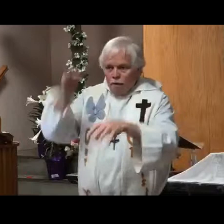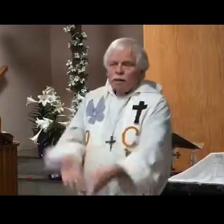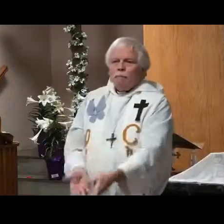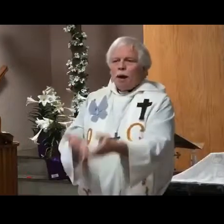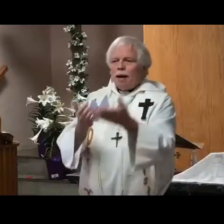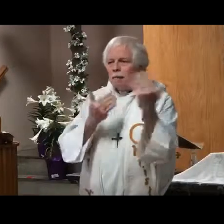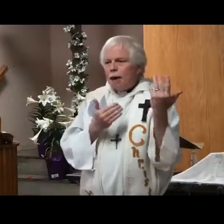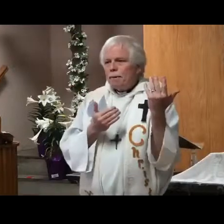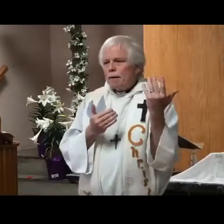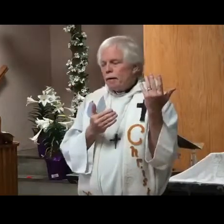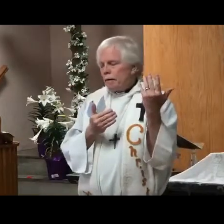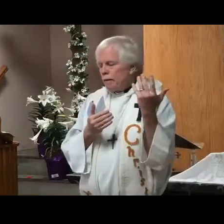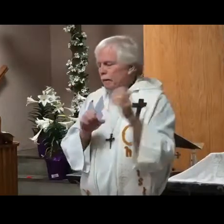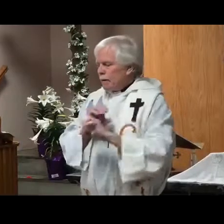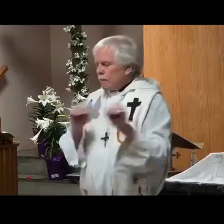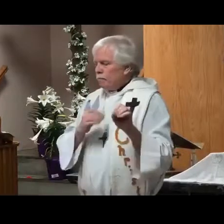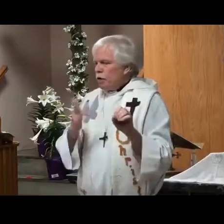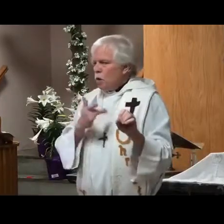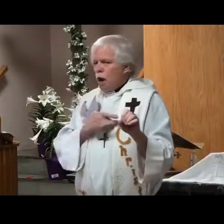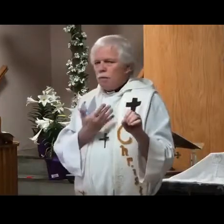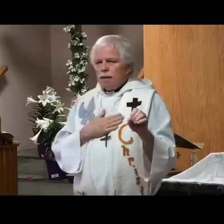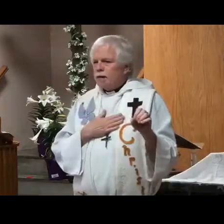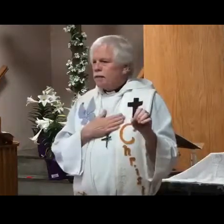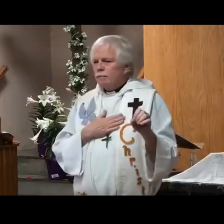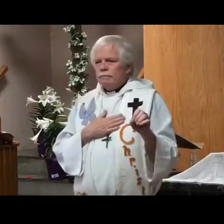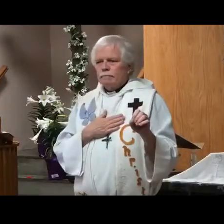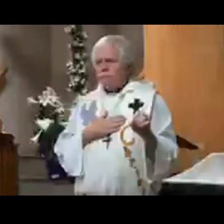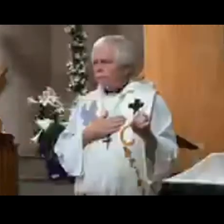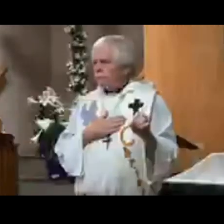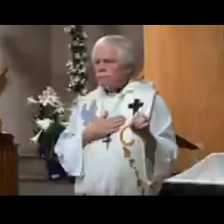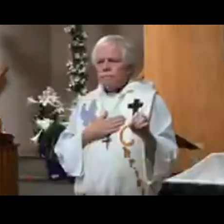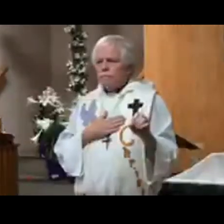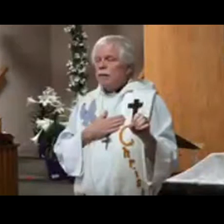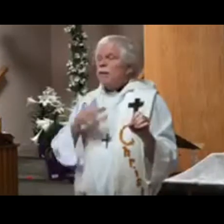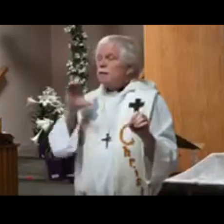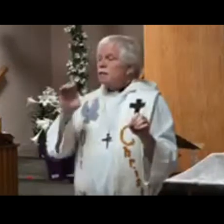They found him and brought him up. No heartbeat.